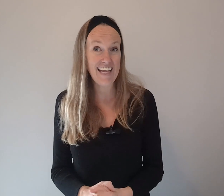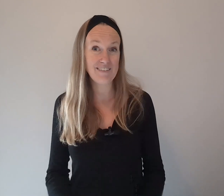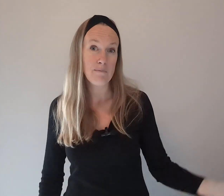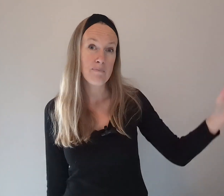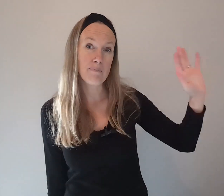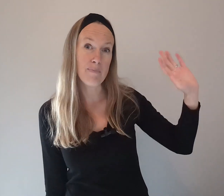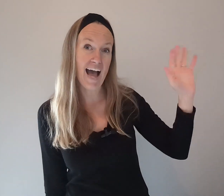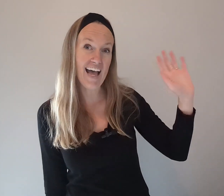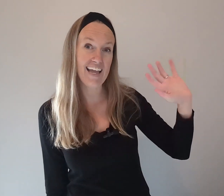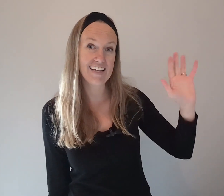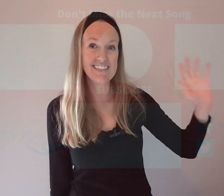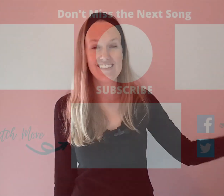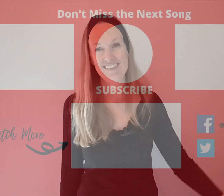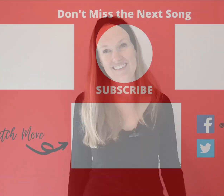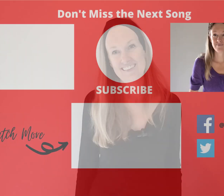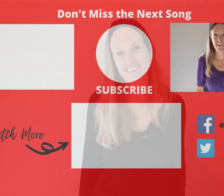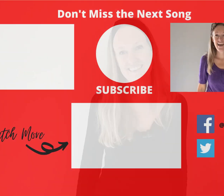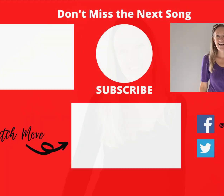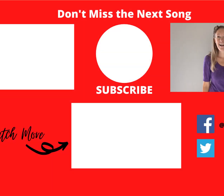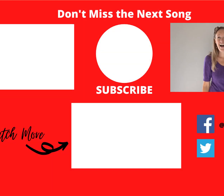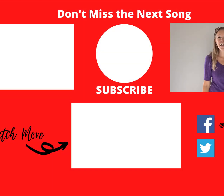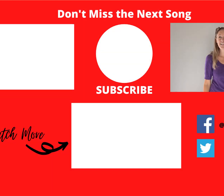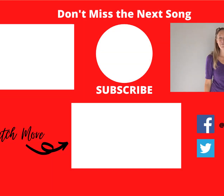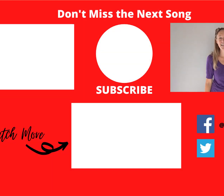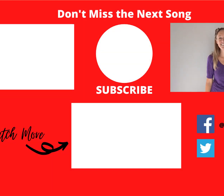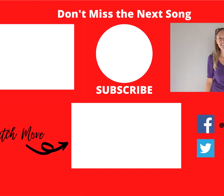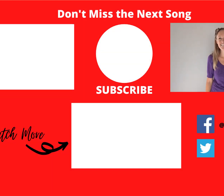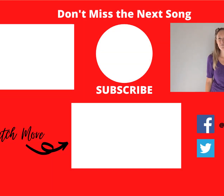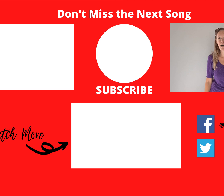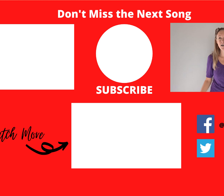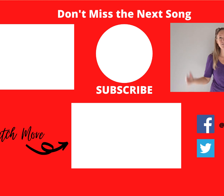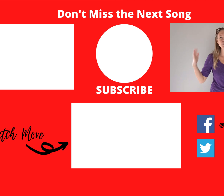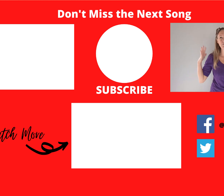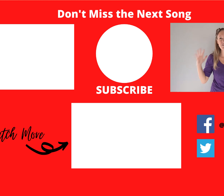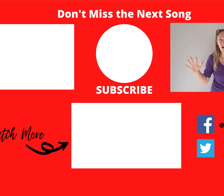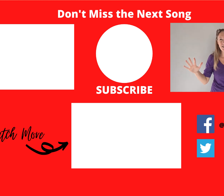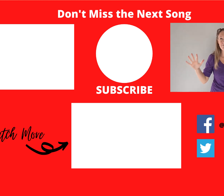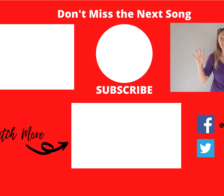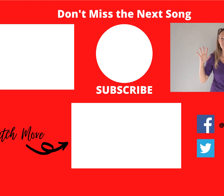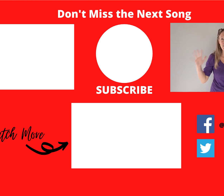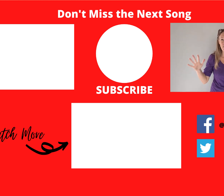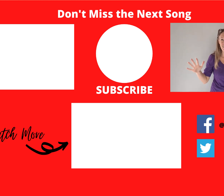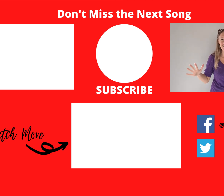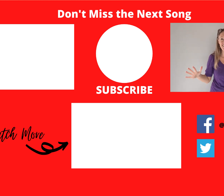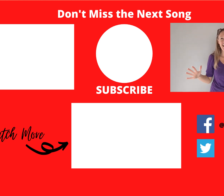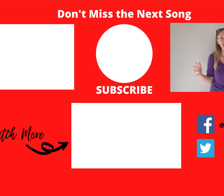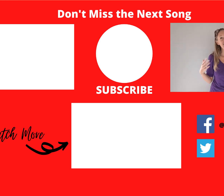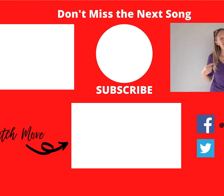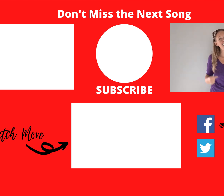then. Bye. God commands us in the Bible to not be discouraged. And I